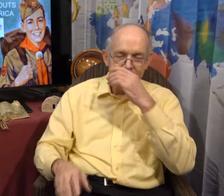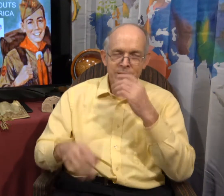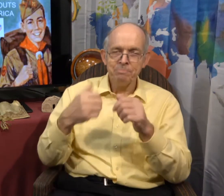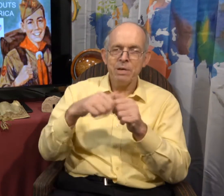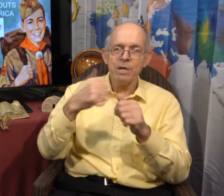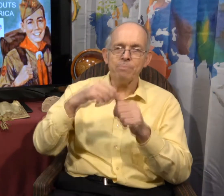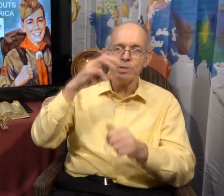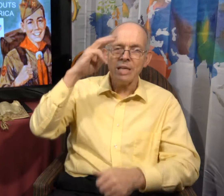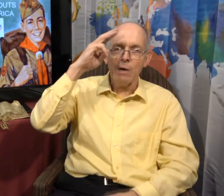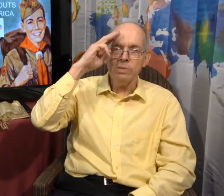Remember the first child?